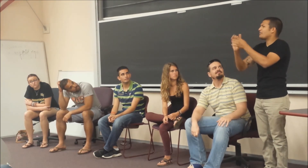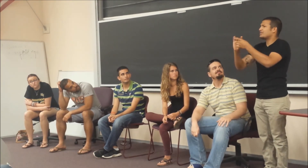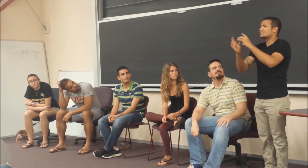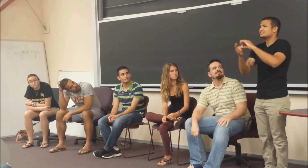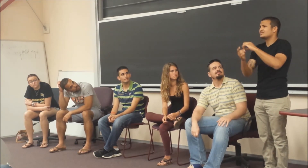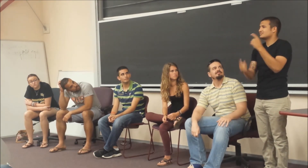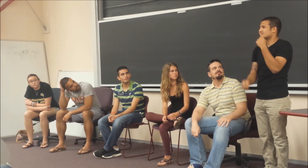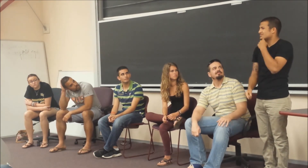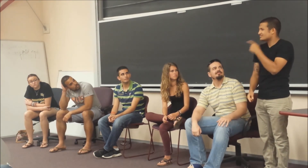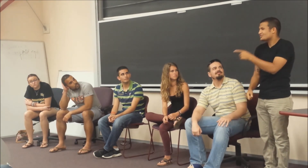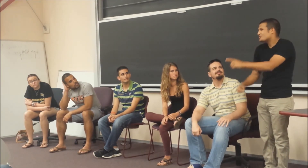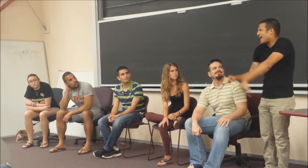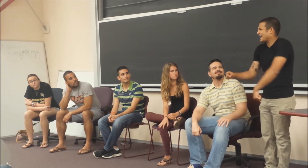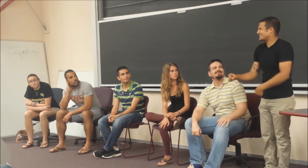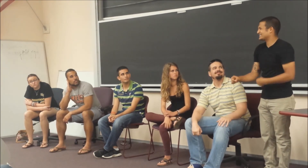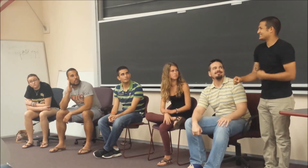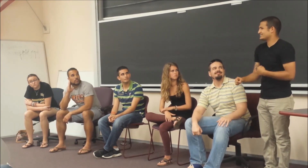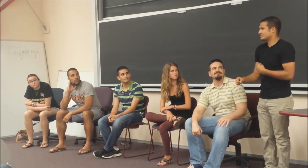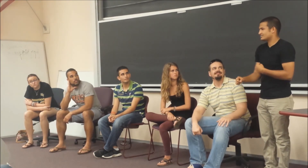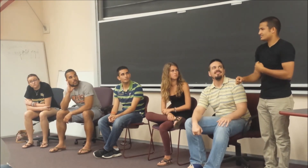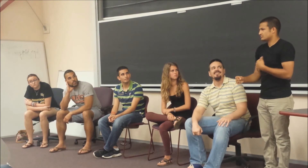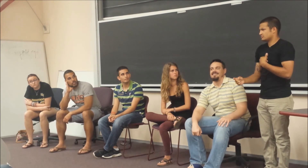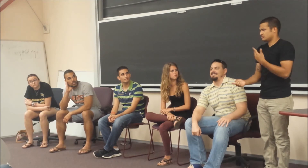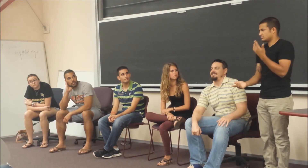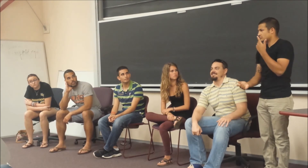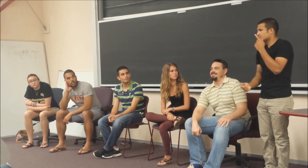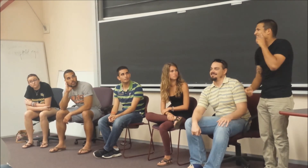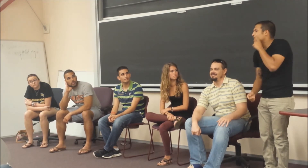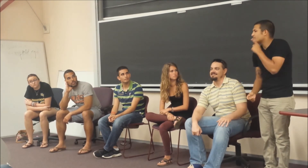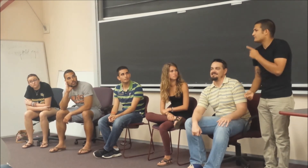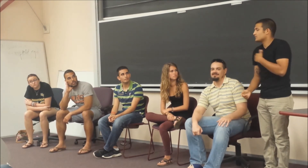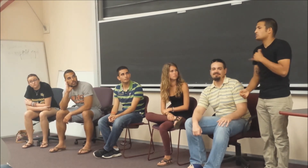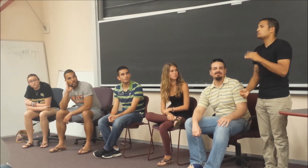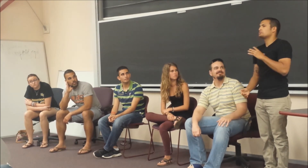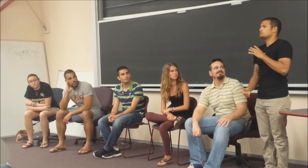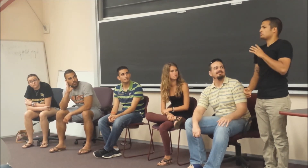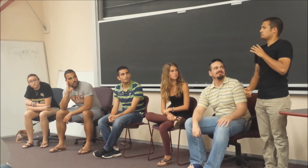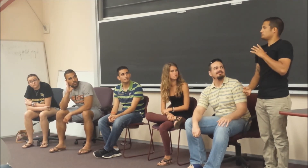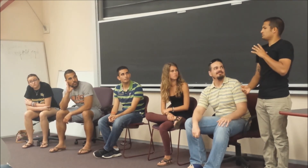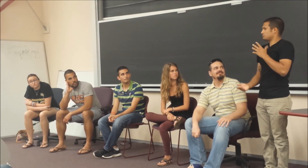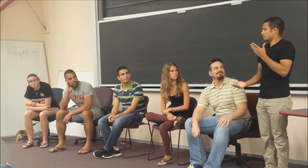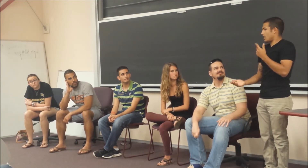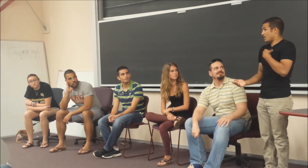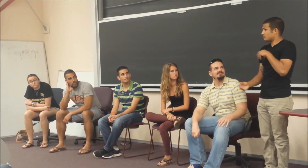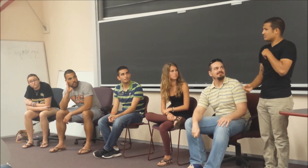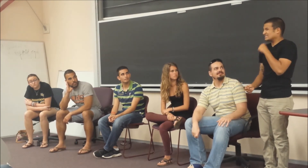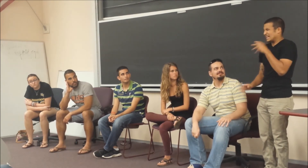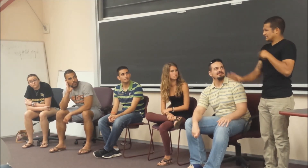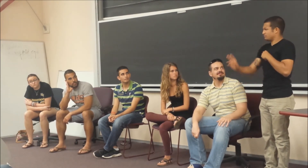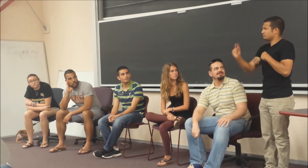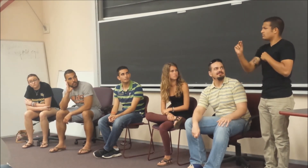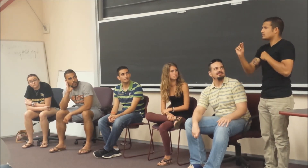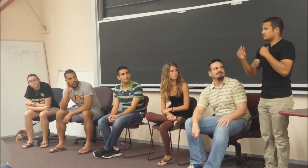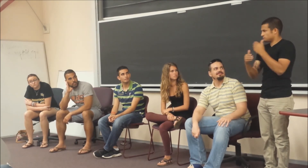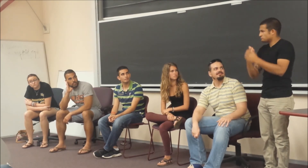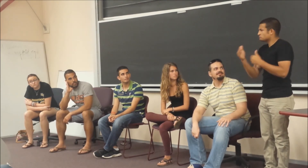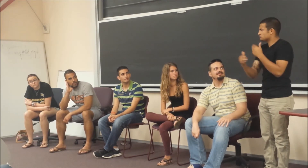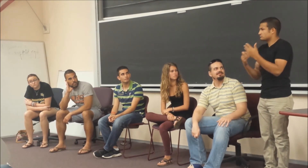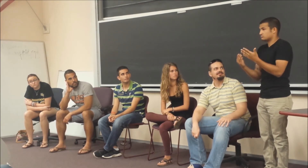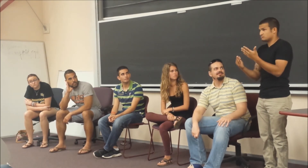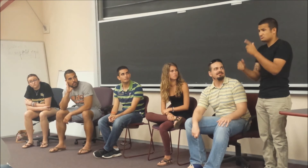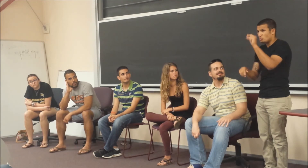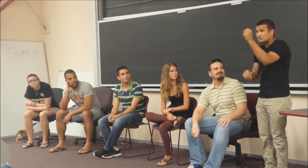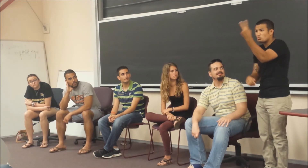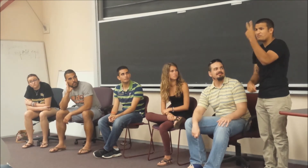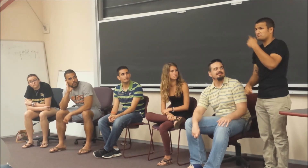want to do with your life? You know, I said, I want to go to the Olympics. They said, oh, you can't. I said, well, why not? Oh, you're deaf. And I was like, well, you know, I